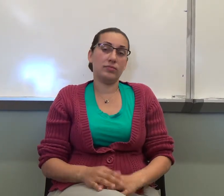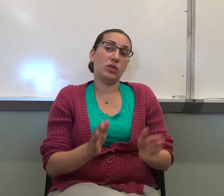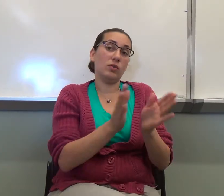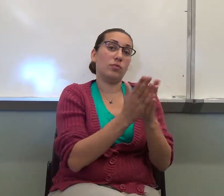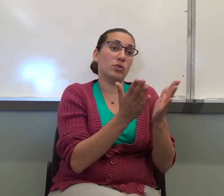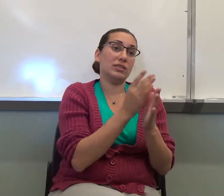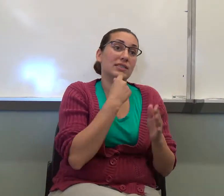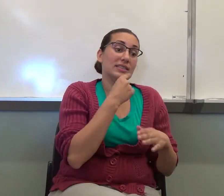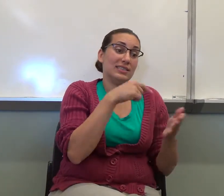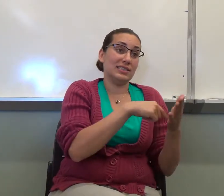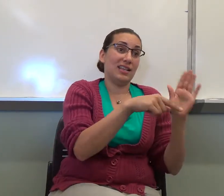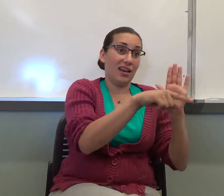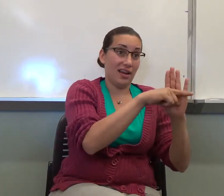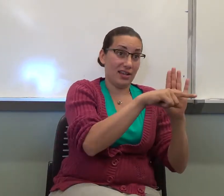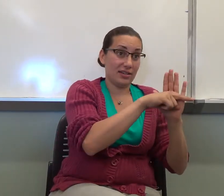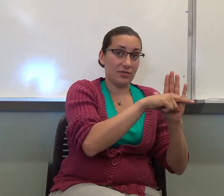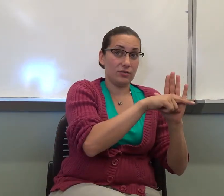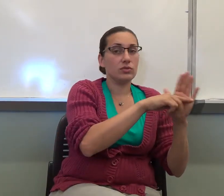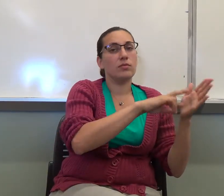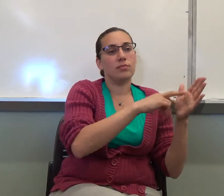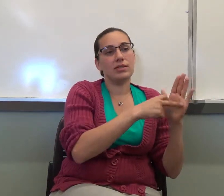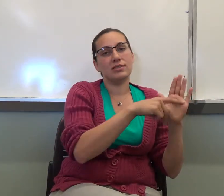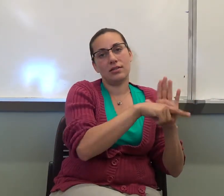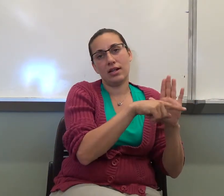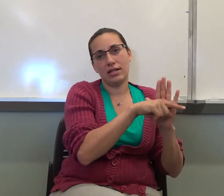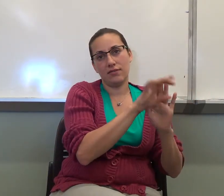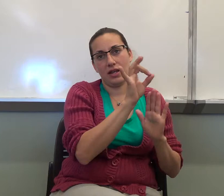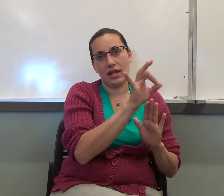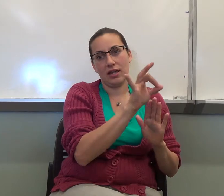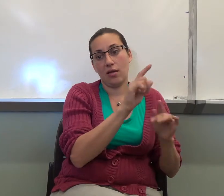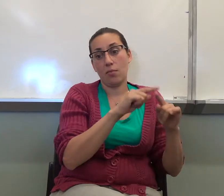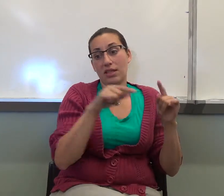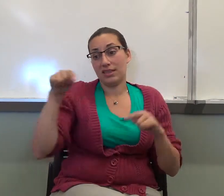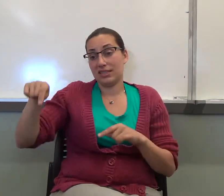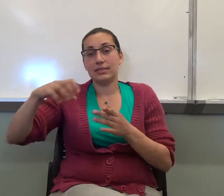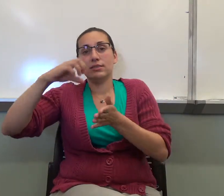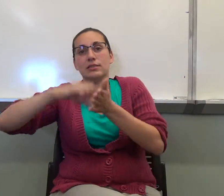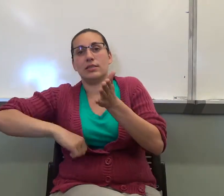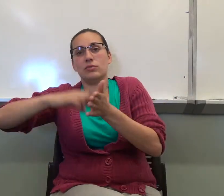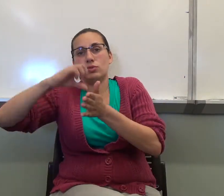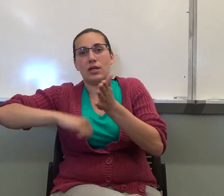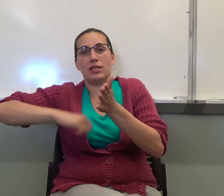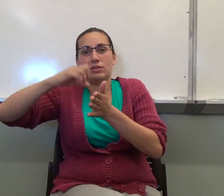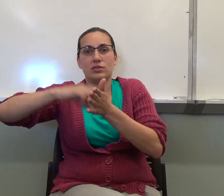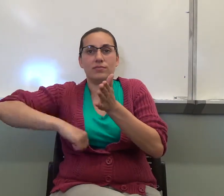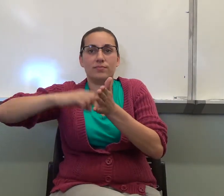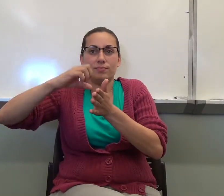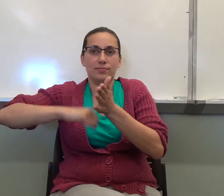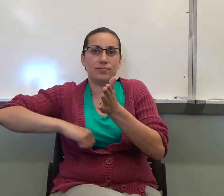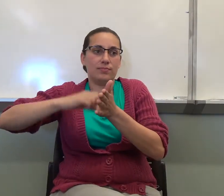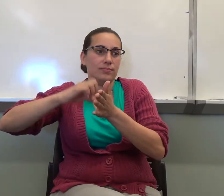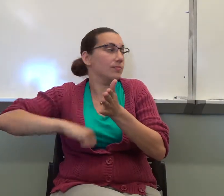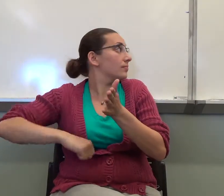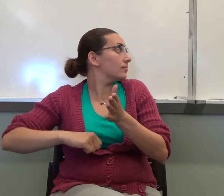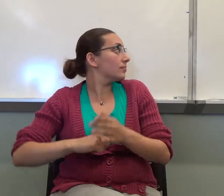indicating minus 8, negative 8. But that's a subtraction sign because it's something on either side. So let's